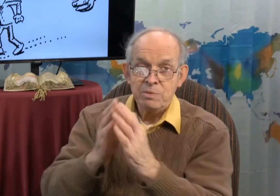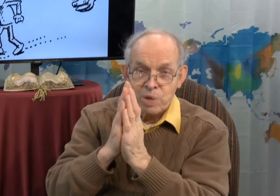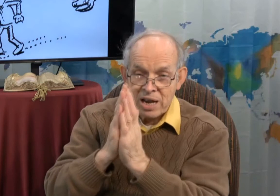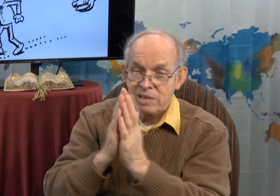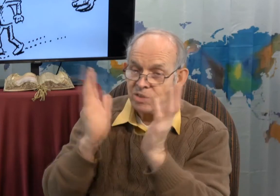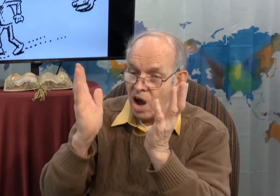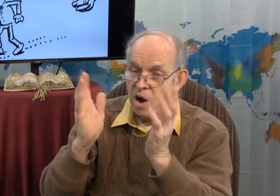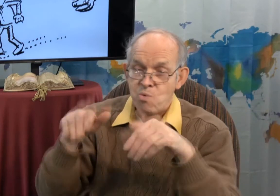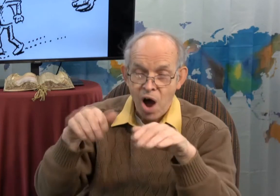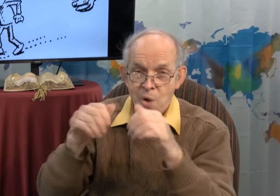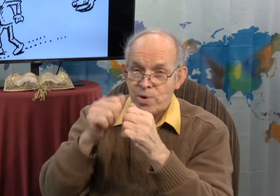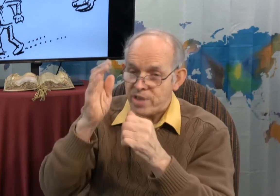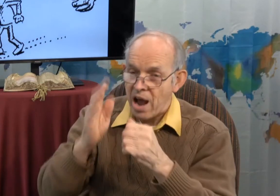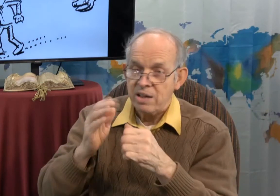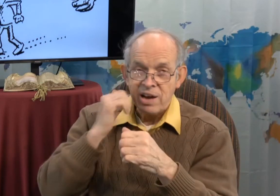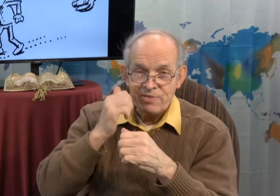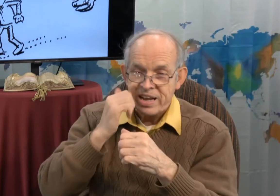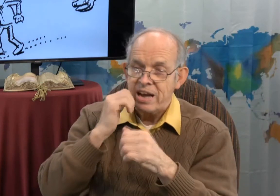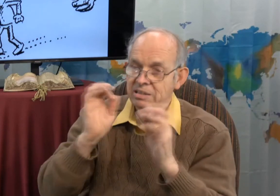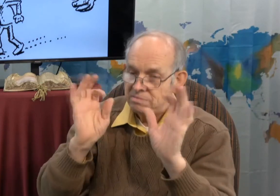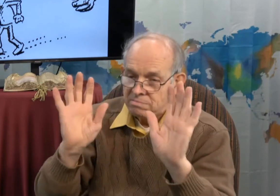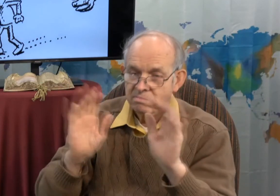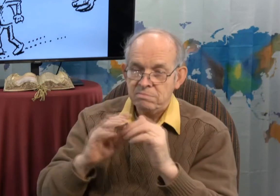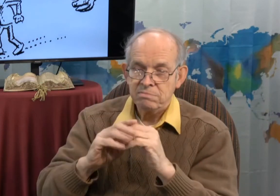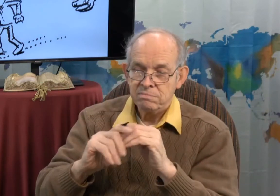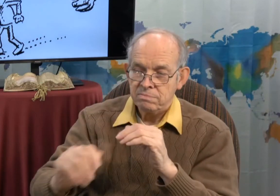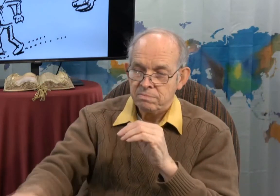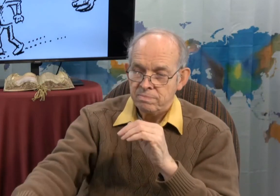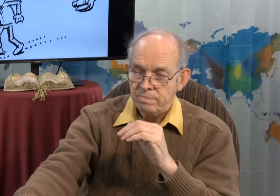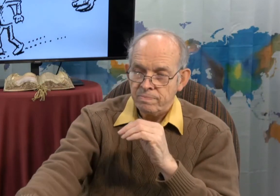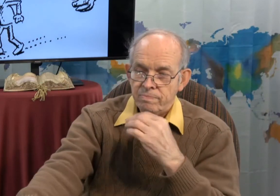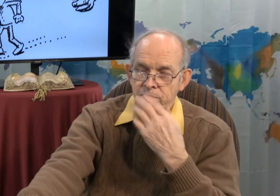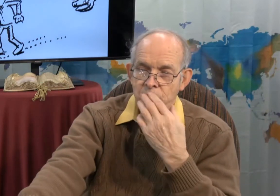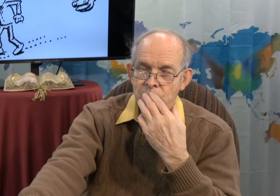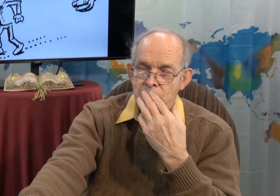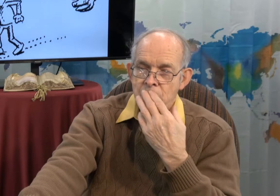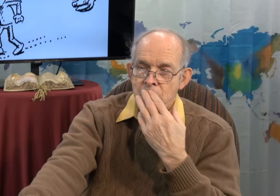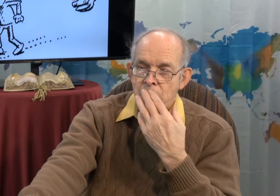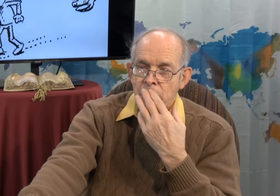pray, stop, walk with God every day.